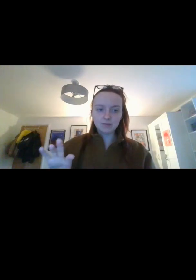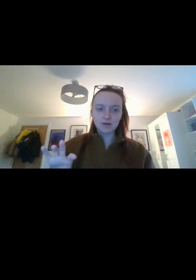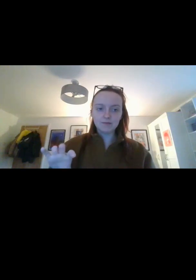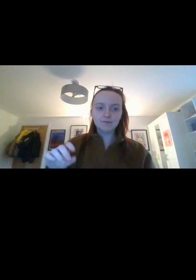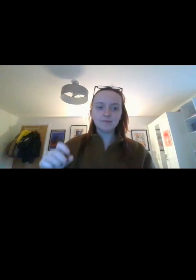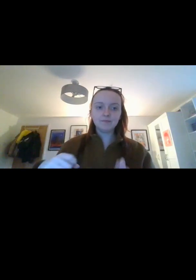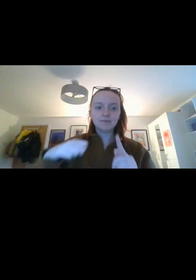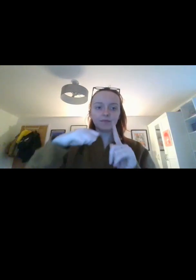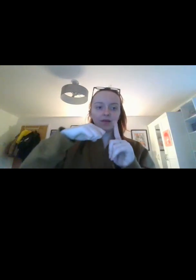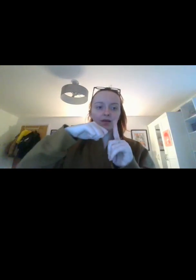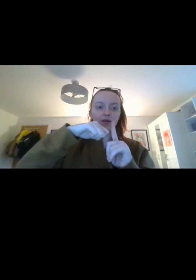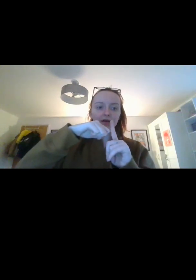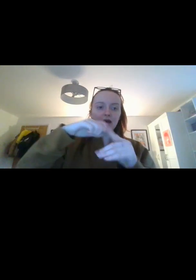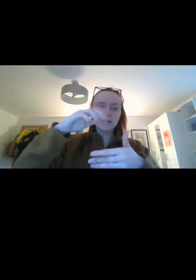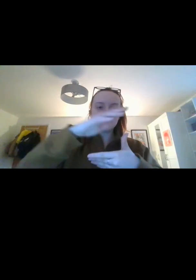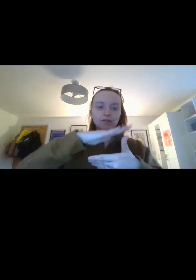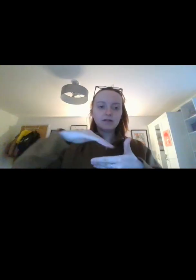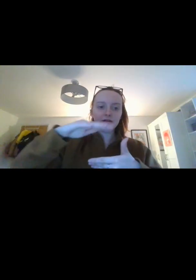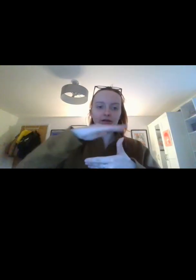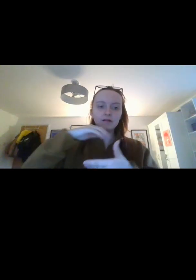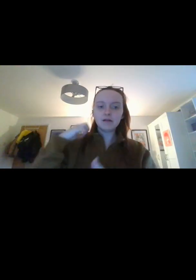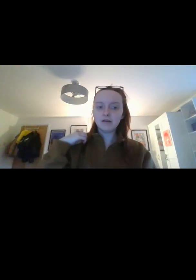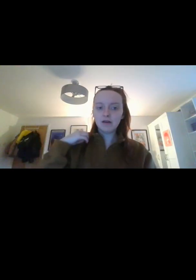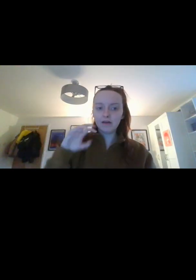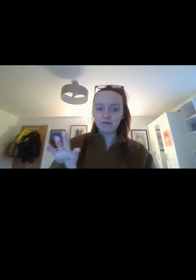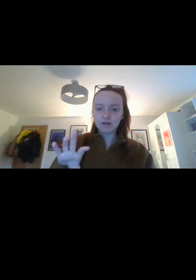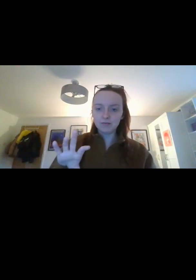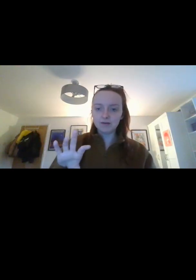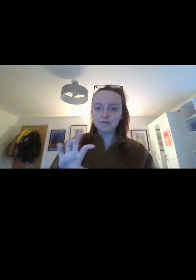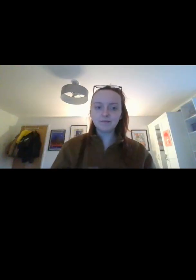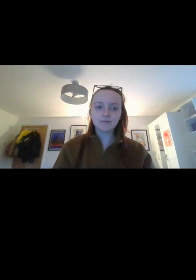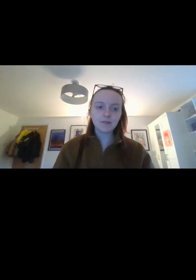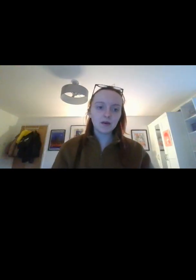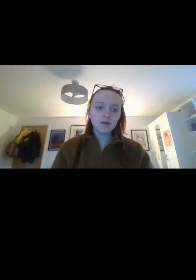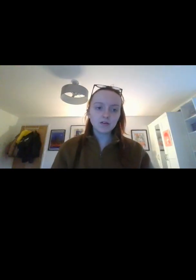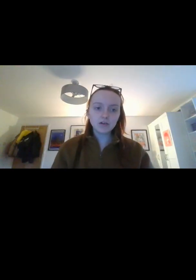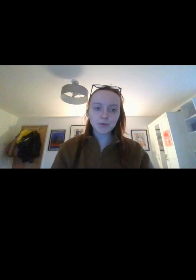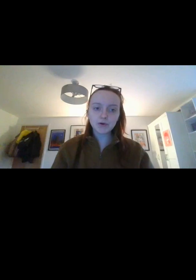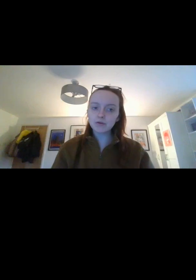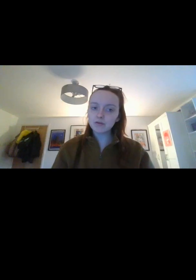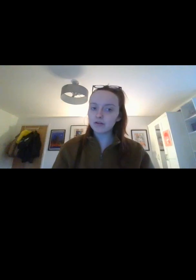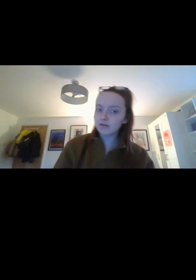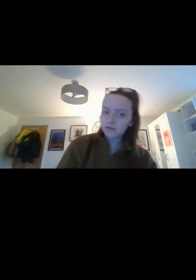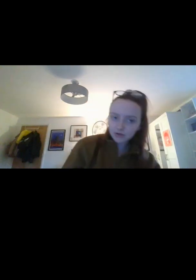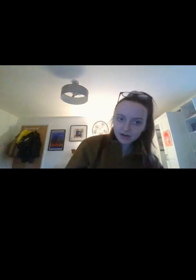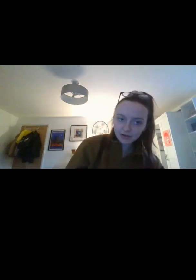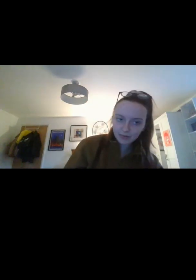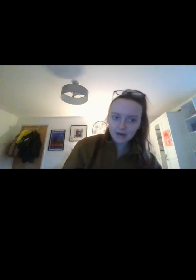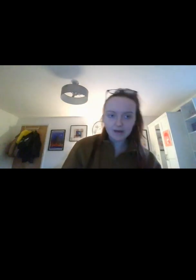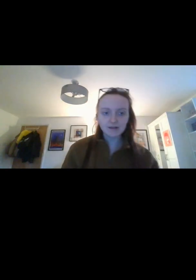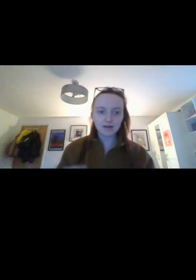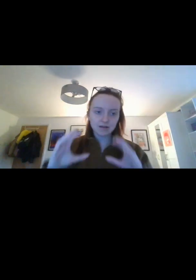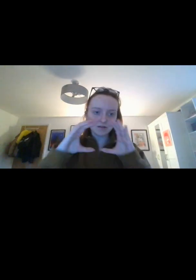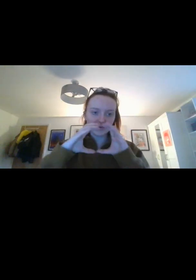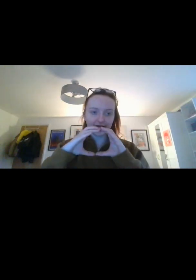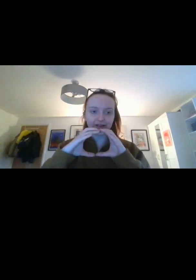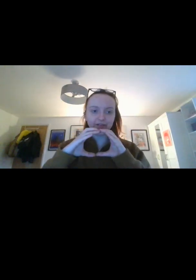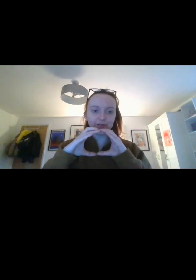investment. Kent, investment. Dodgeball, so you sort of dodge out the way and then do the sign for